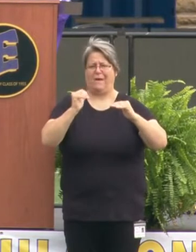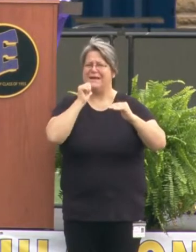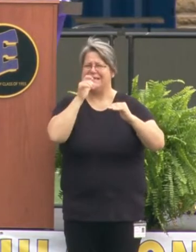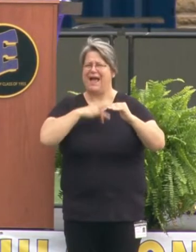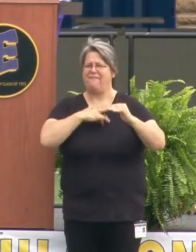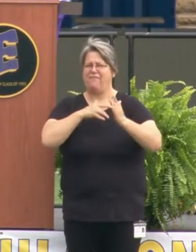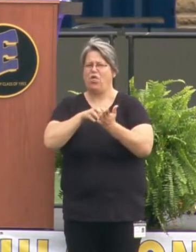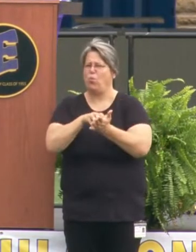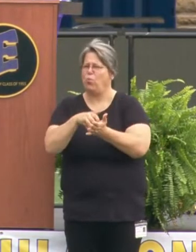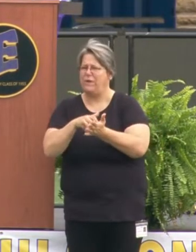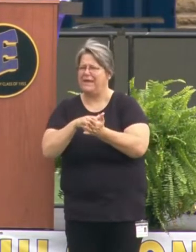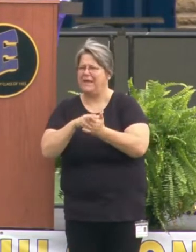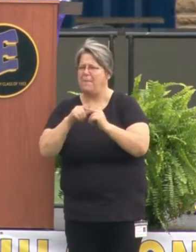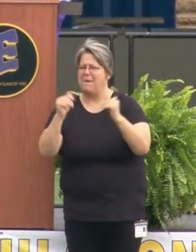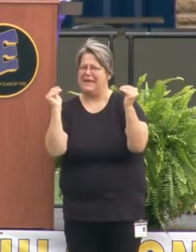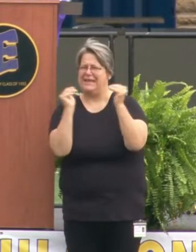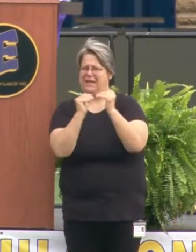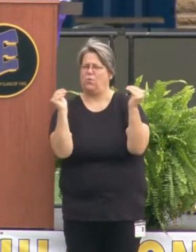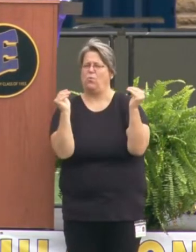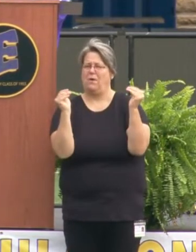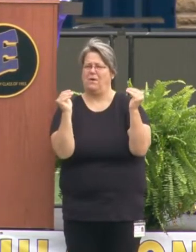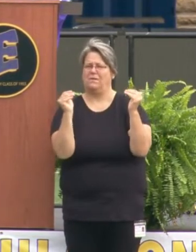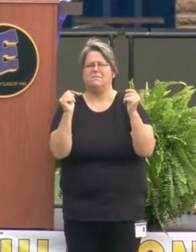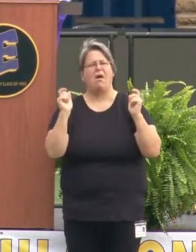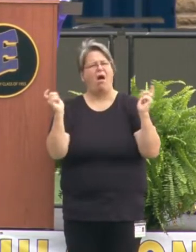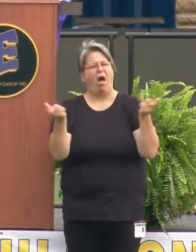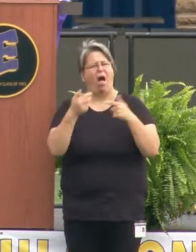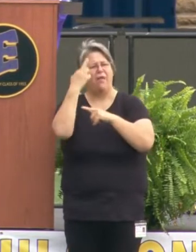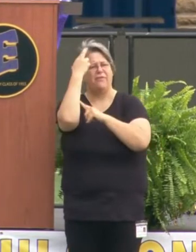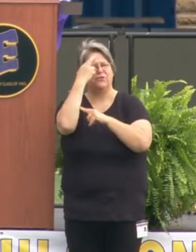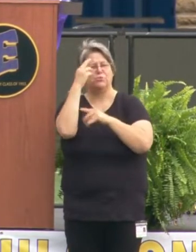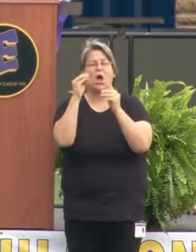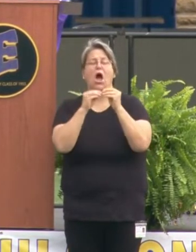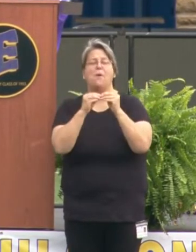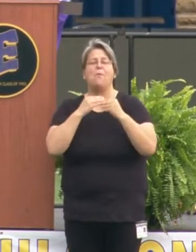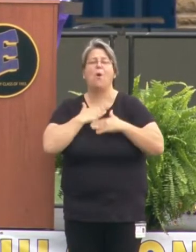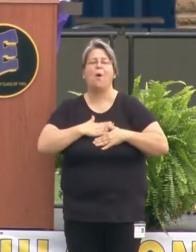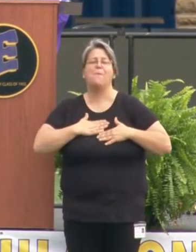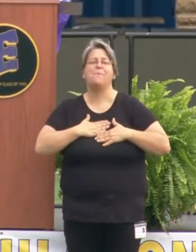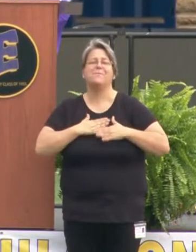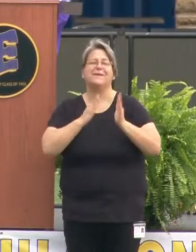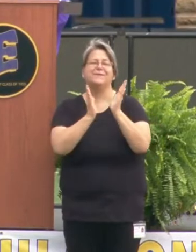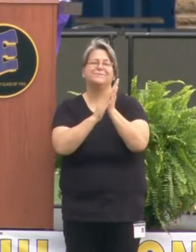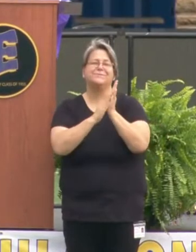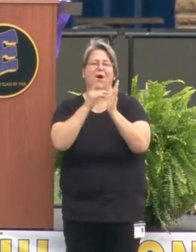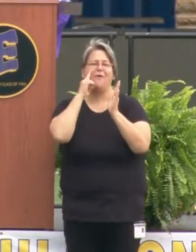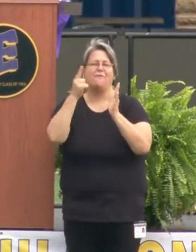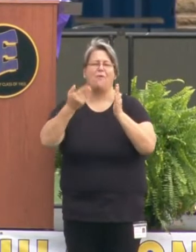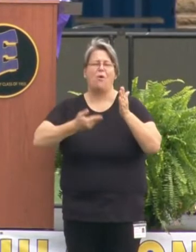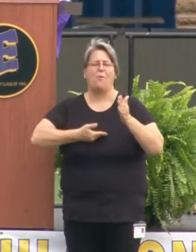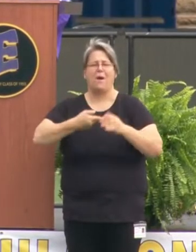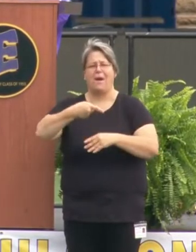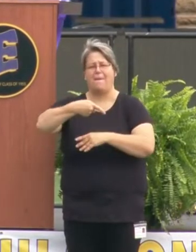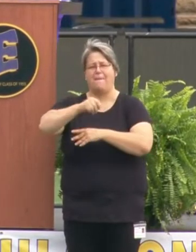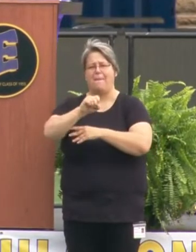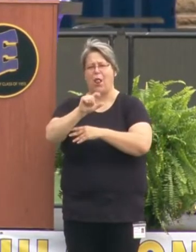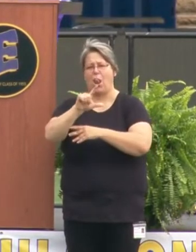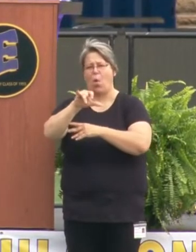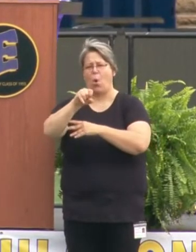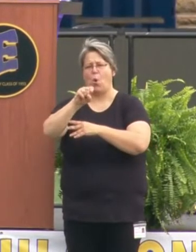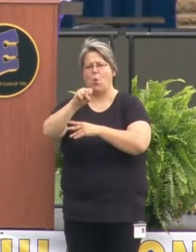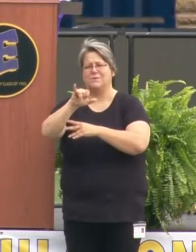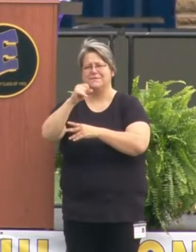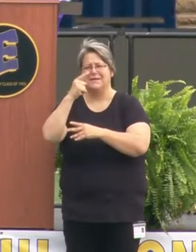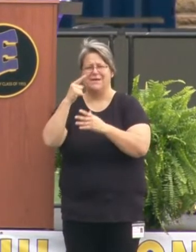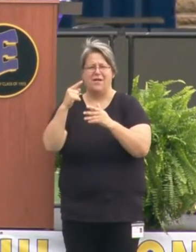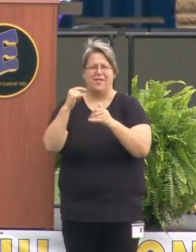powerless. So, for all of these reasons and more, please join me in welcoming Ms. Pelosi to the stage so we can learn from